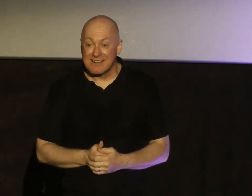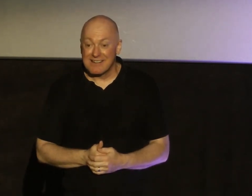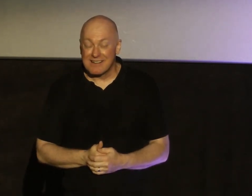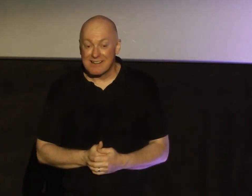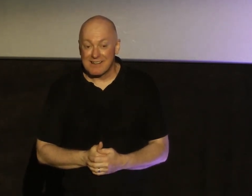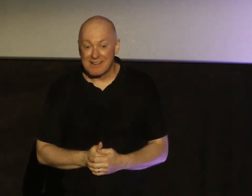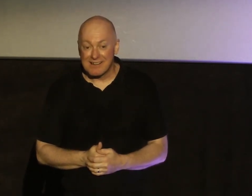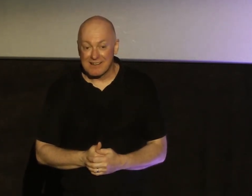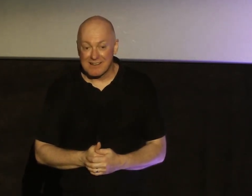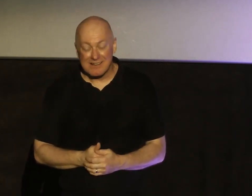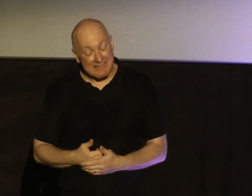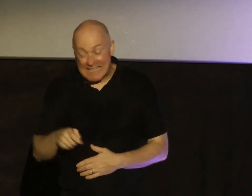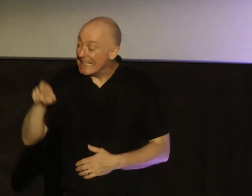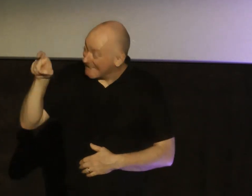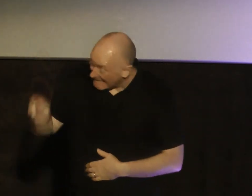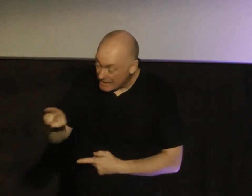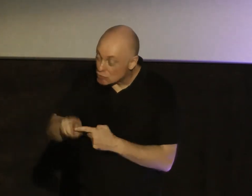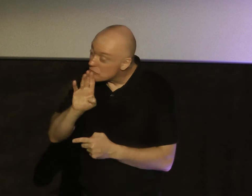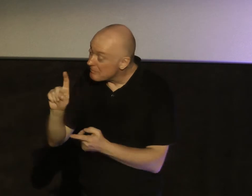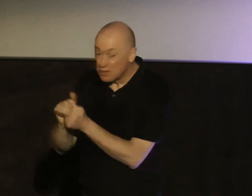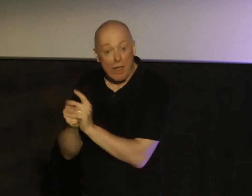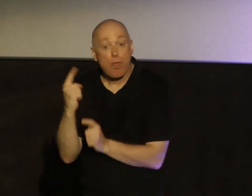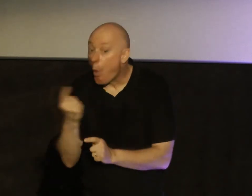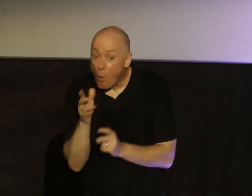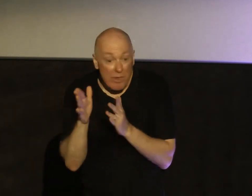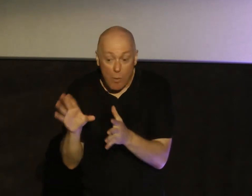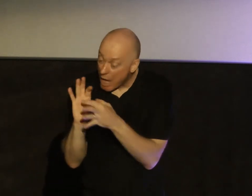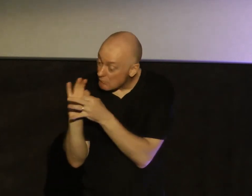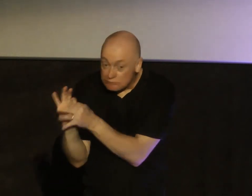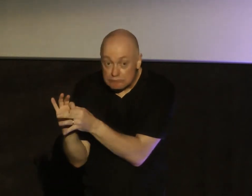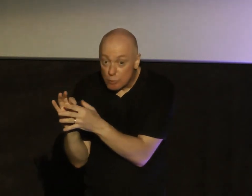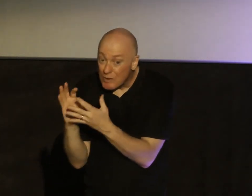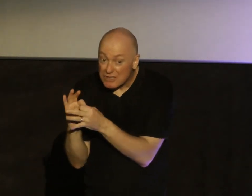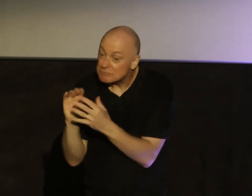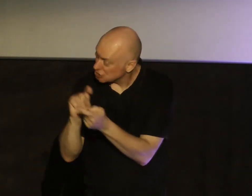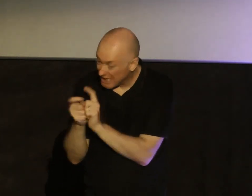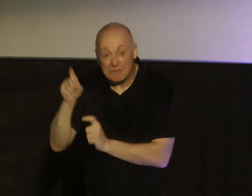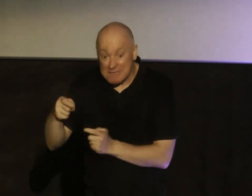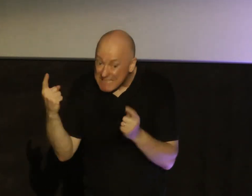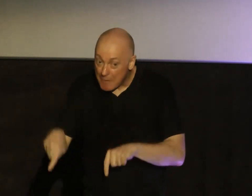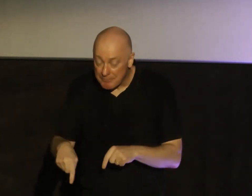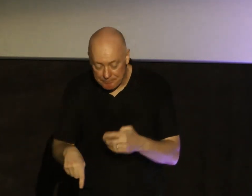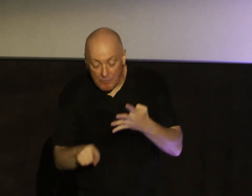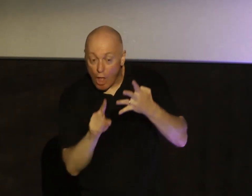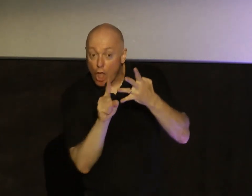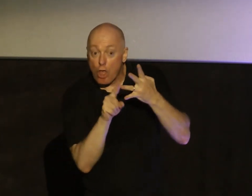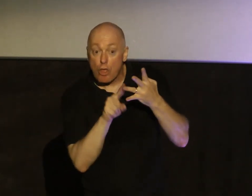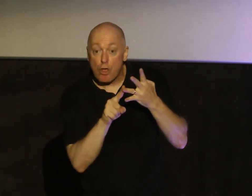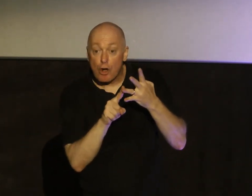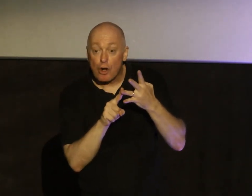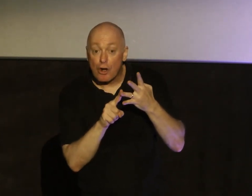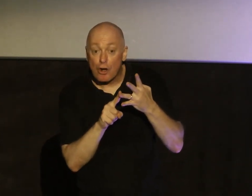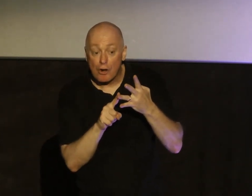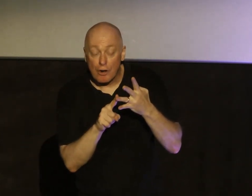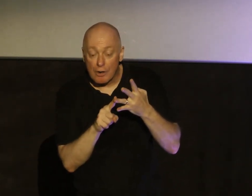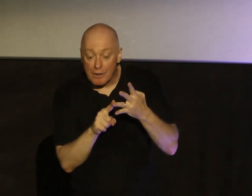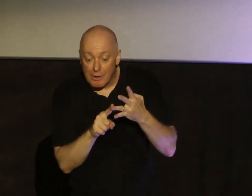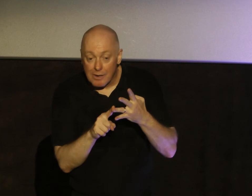There needs to be real change. That's the only way the relationship can be restored. Thirdly, third question. If our relationships have any hope, we need to ask this